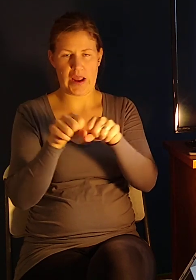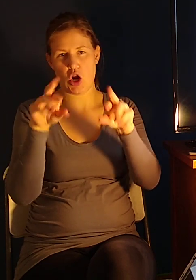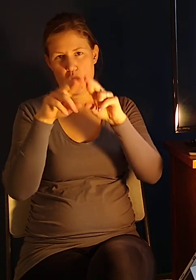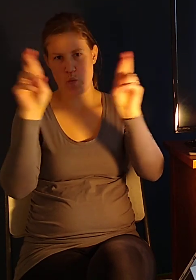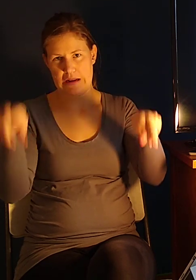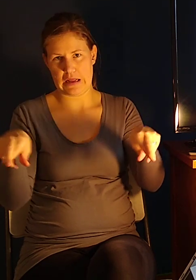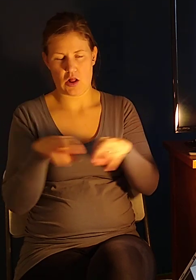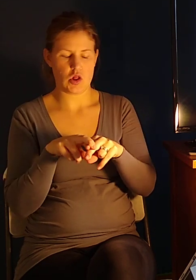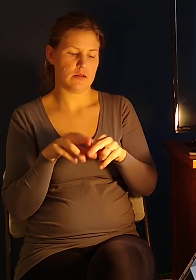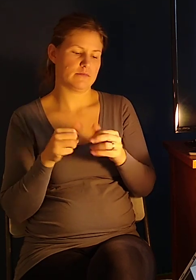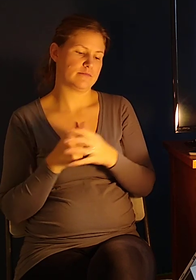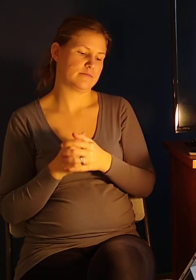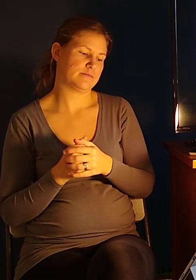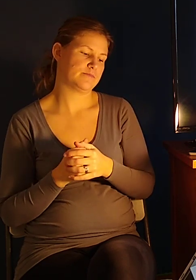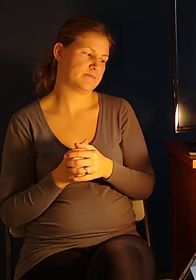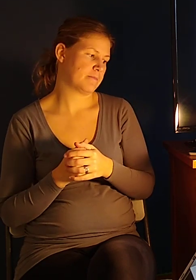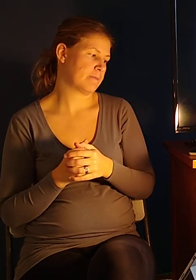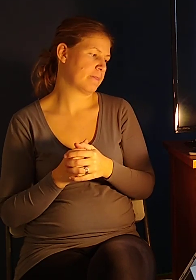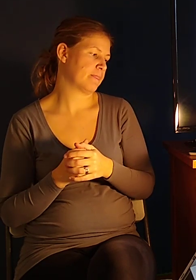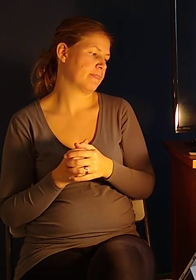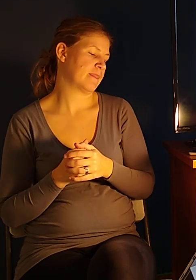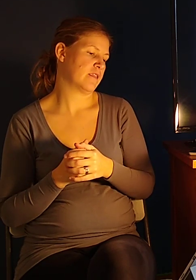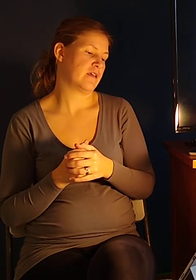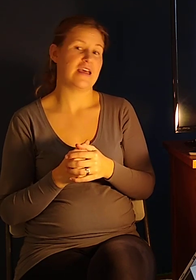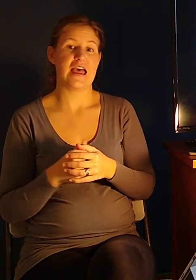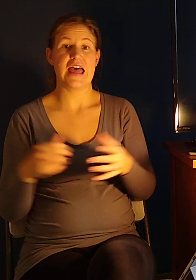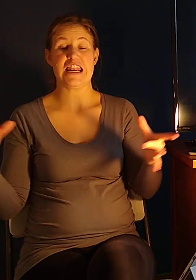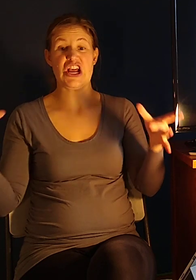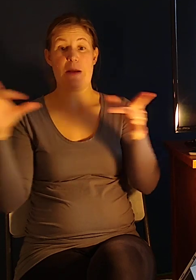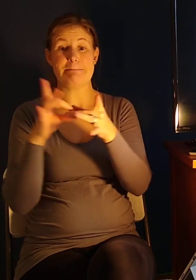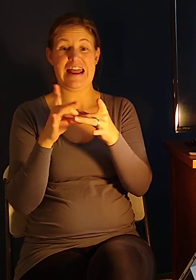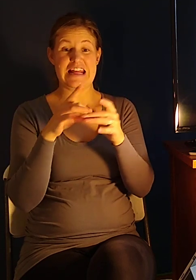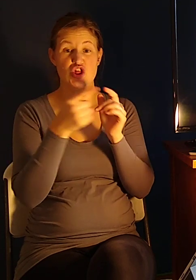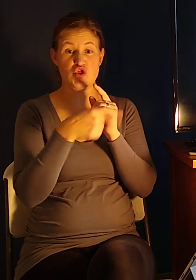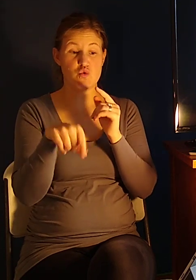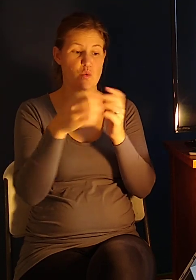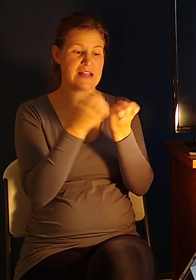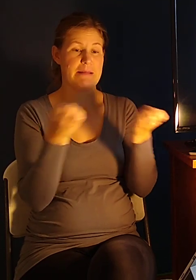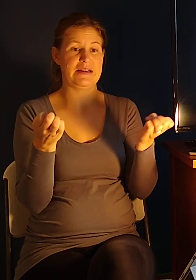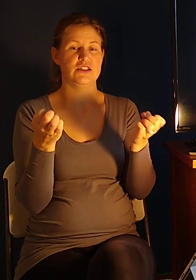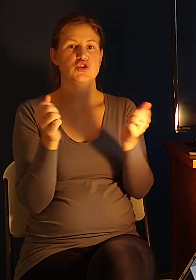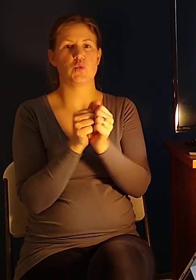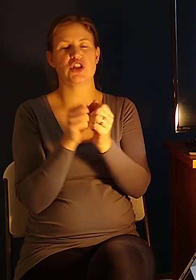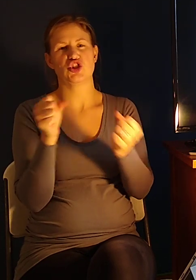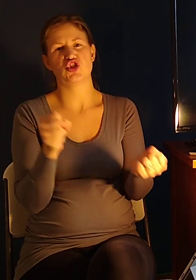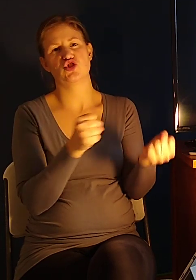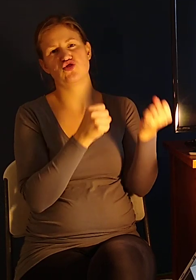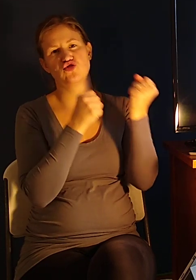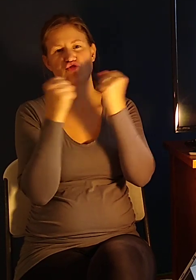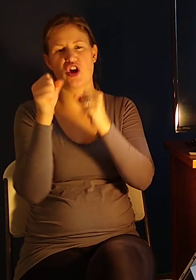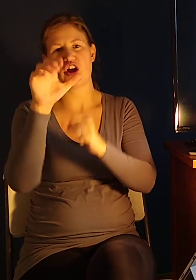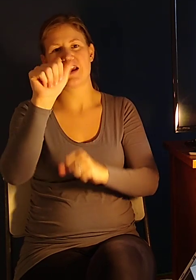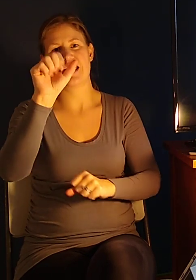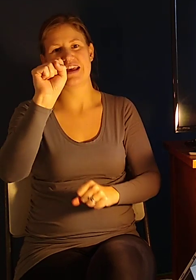rectangle, and then combining those elements into strong asymmetrical